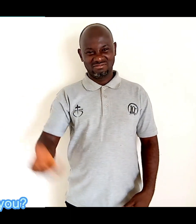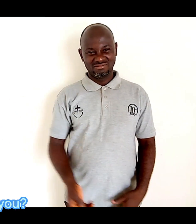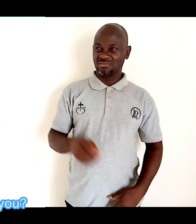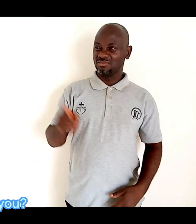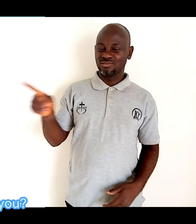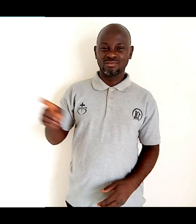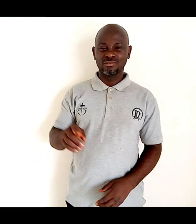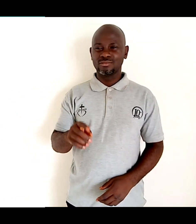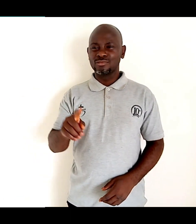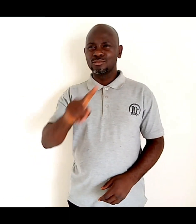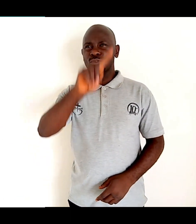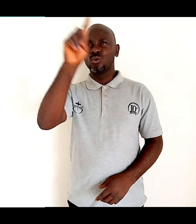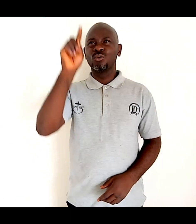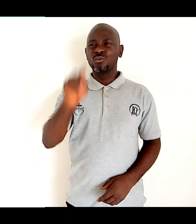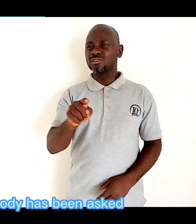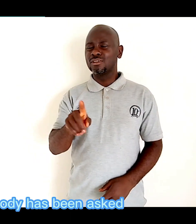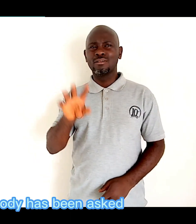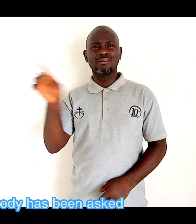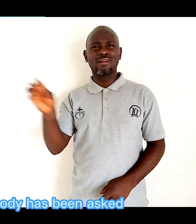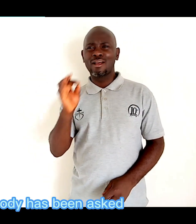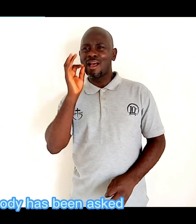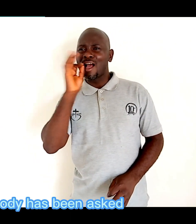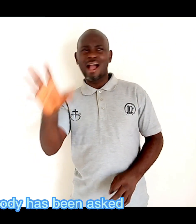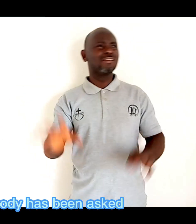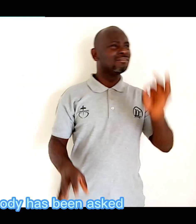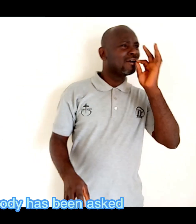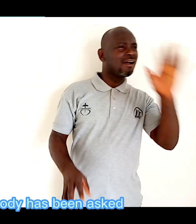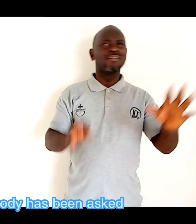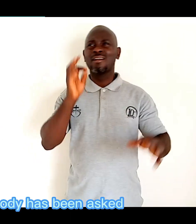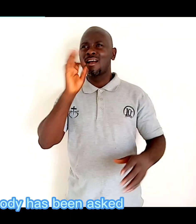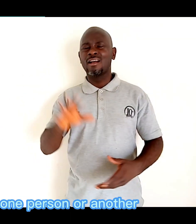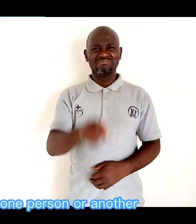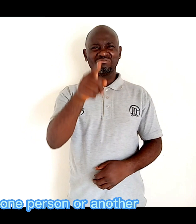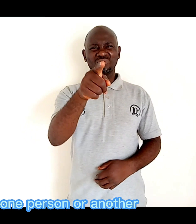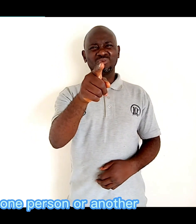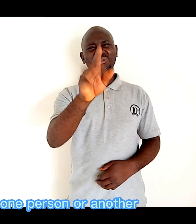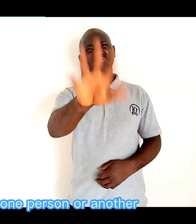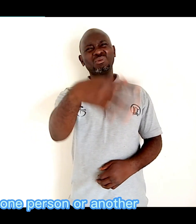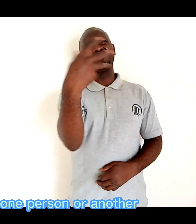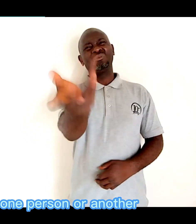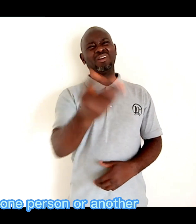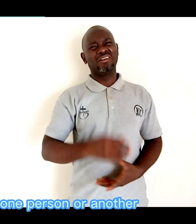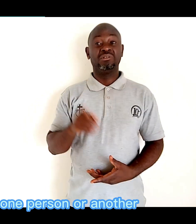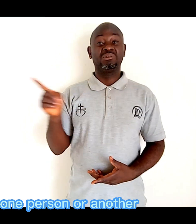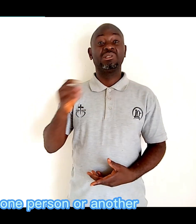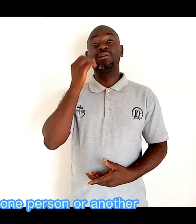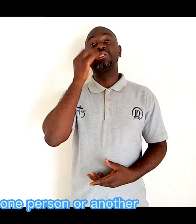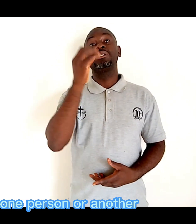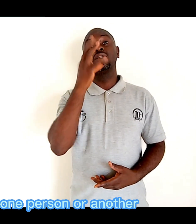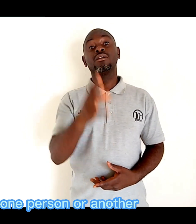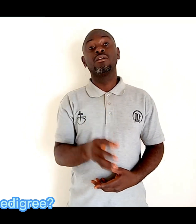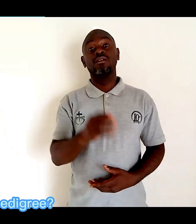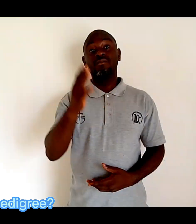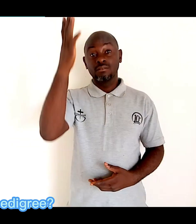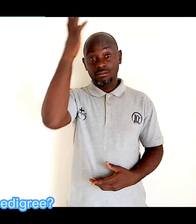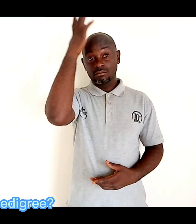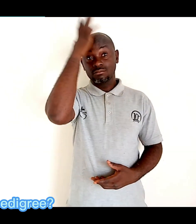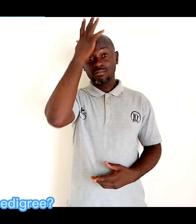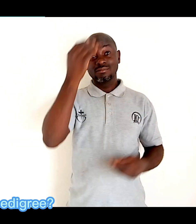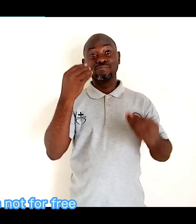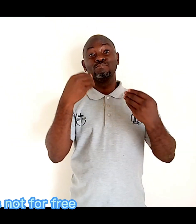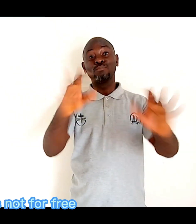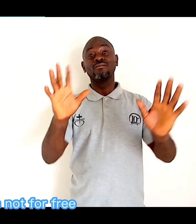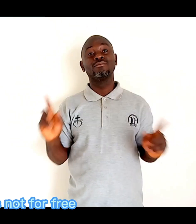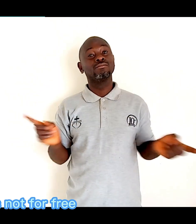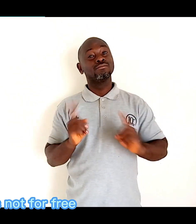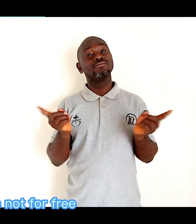Who are you? This is a question everybody has been asked one time or the other, from one person or another. What's your